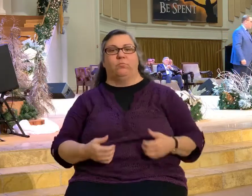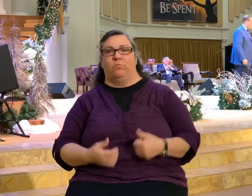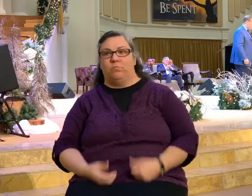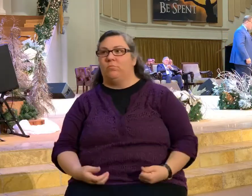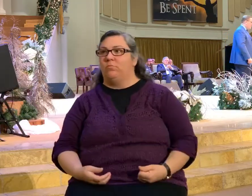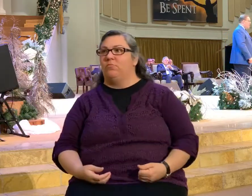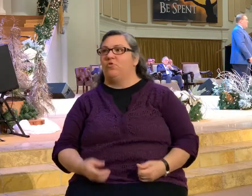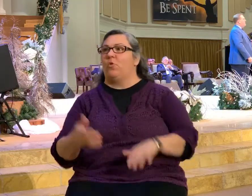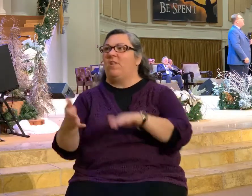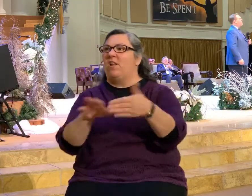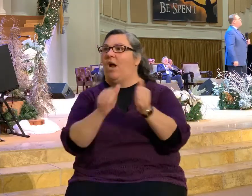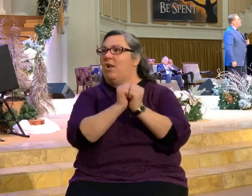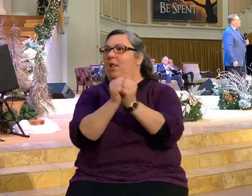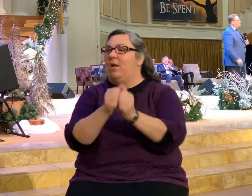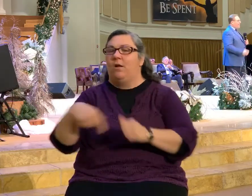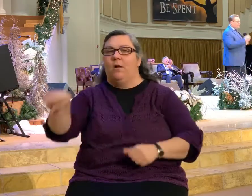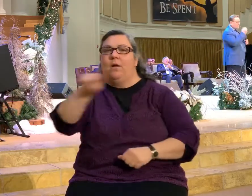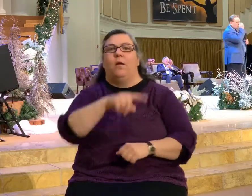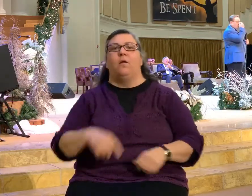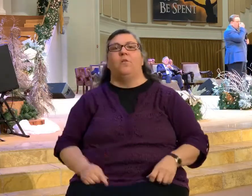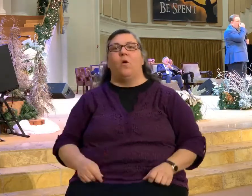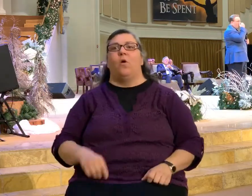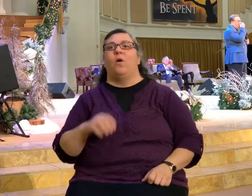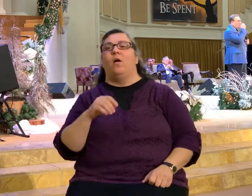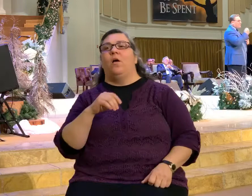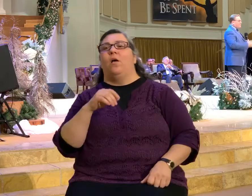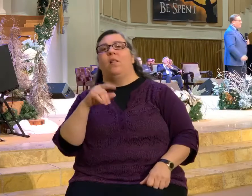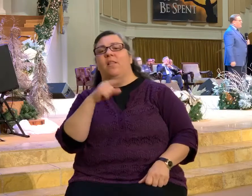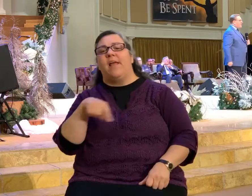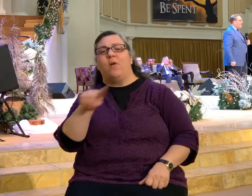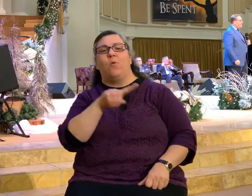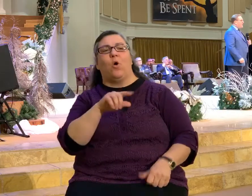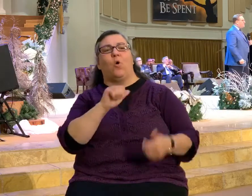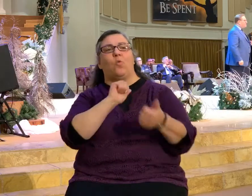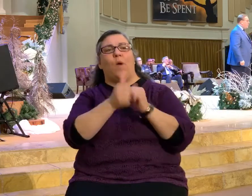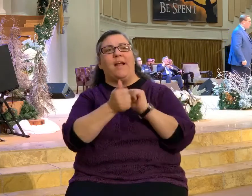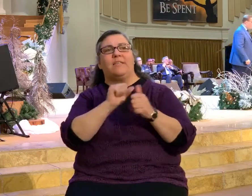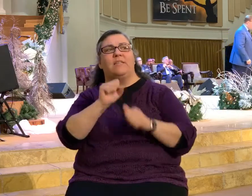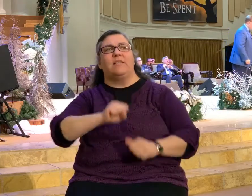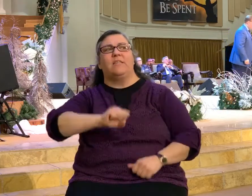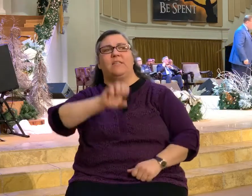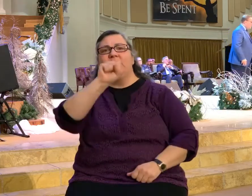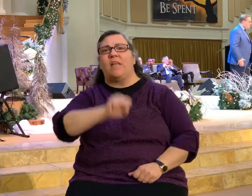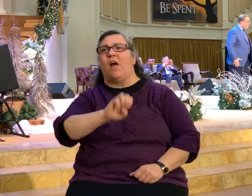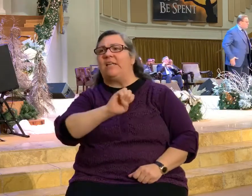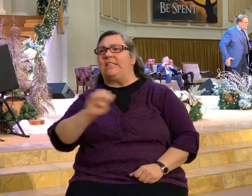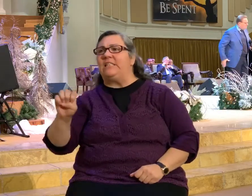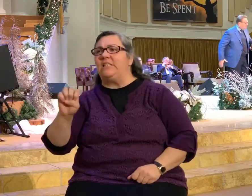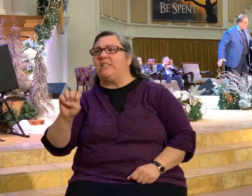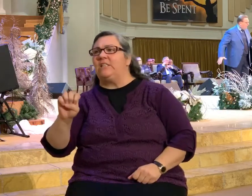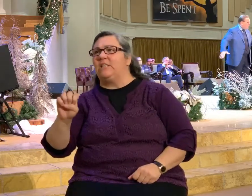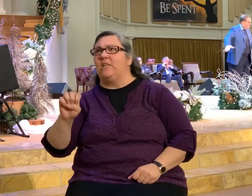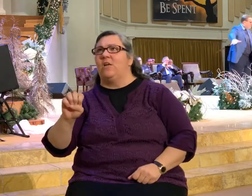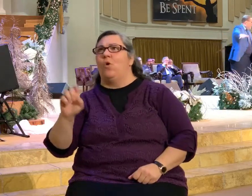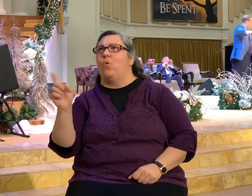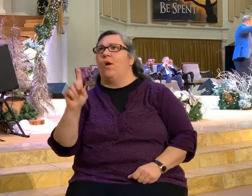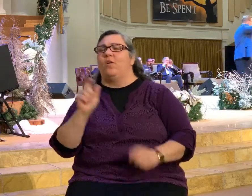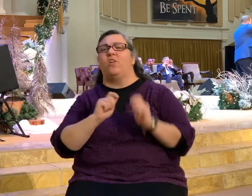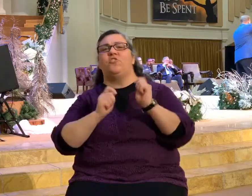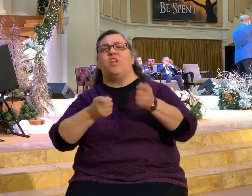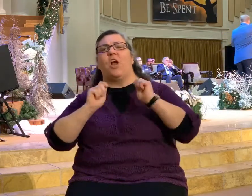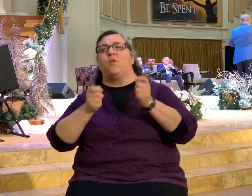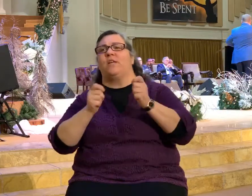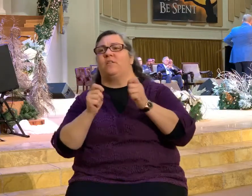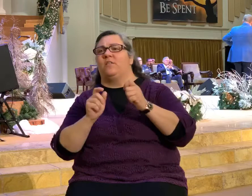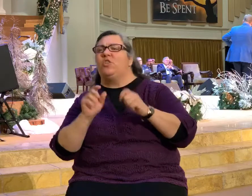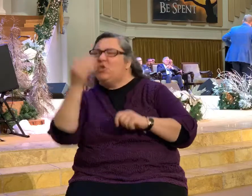spiritual significance. Even the Circus Maximus, they were racing the southeast turn where the chariots would make that big,